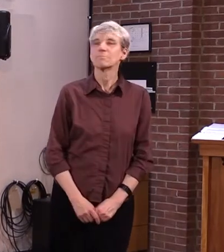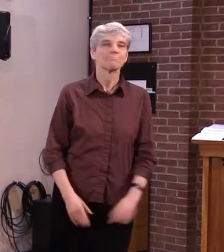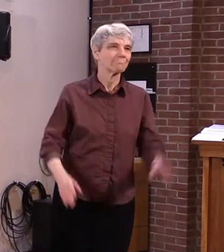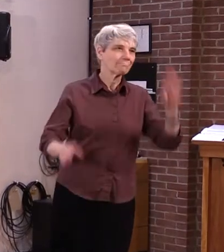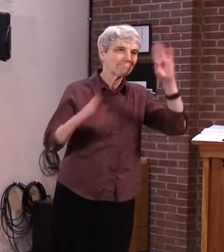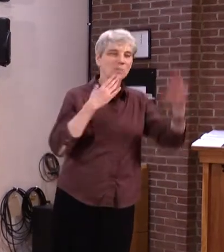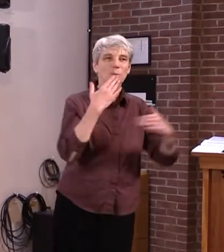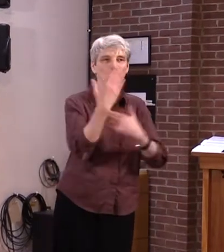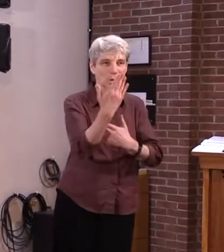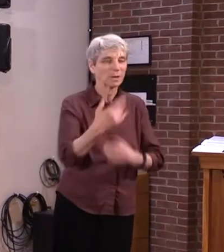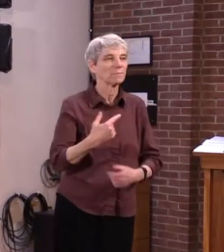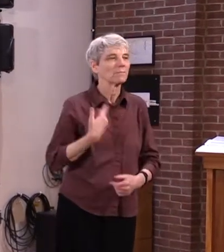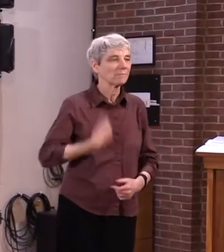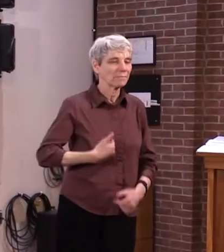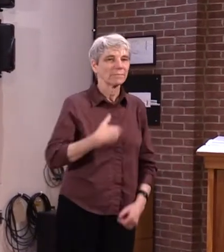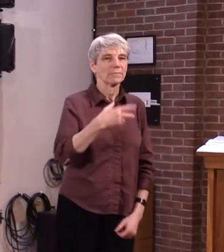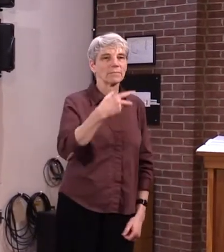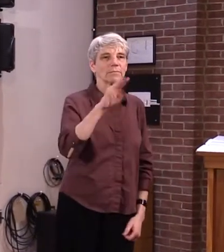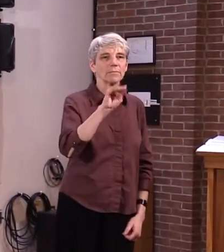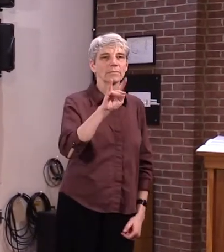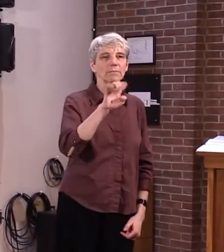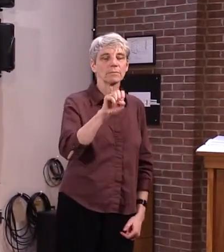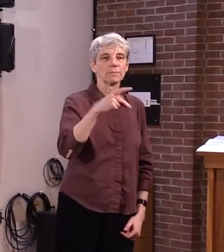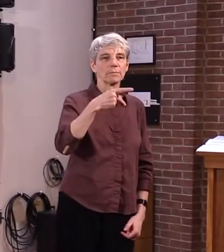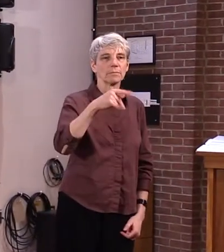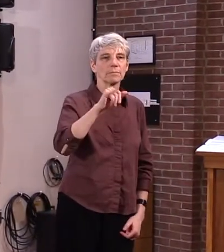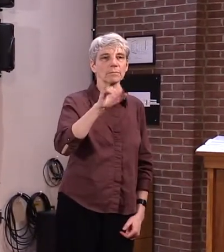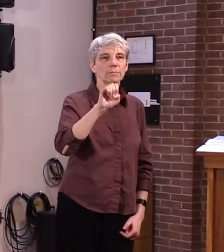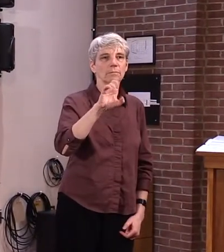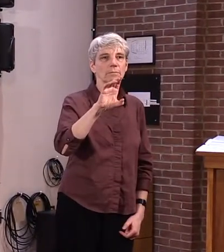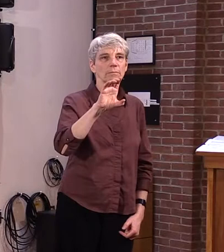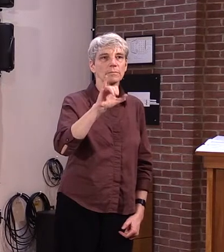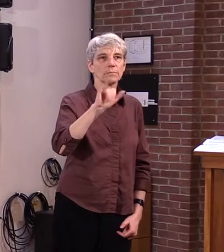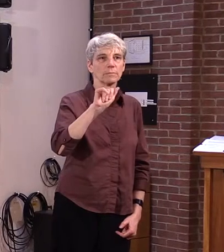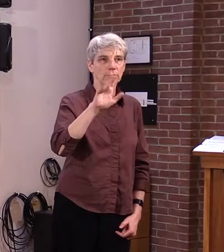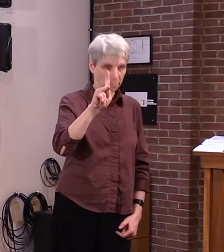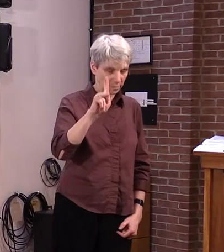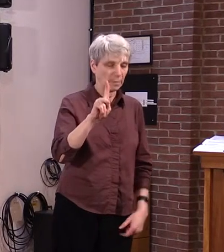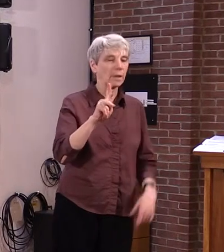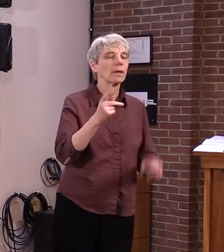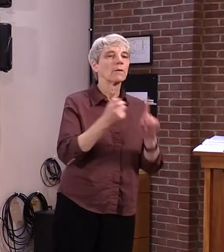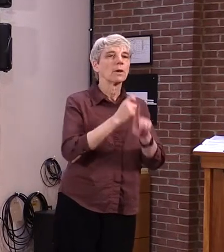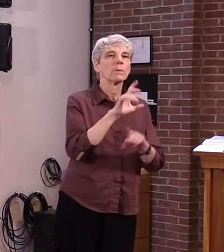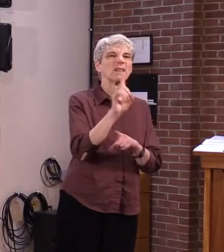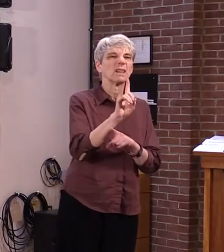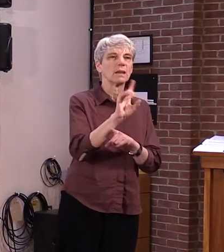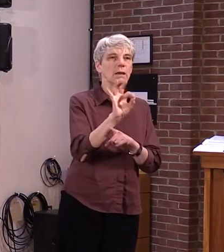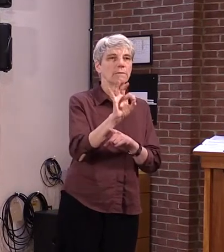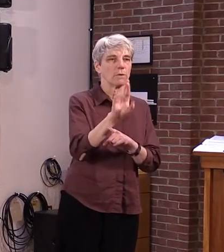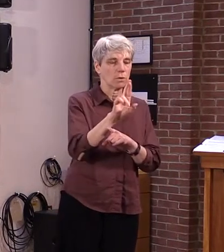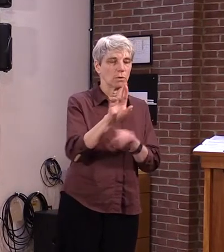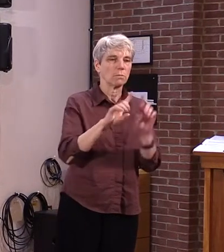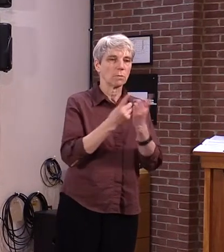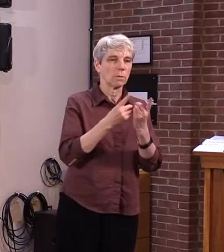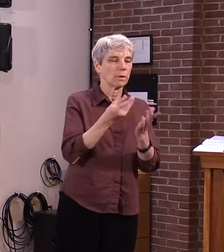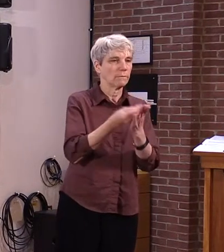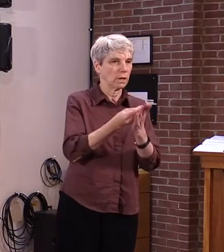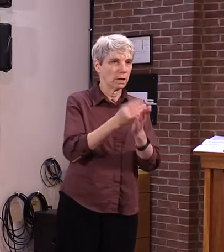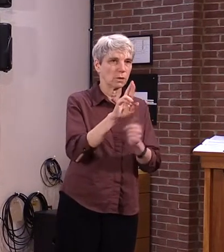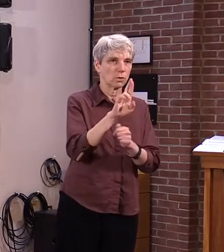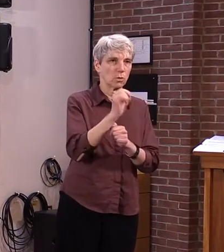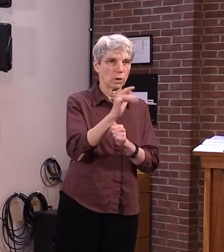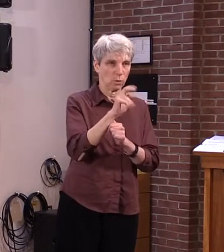Good morning, everybody. I'm Mike Pichak, the commissioner at the Department of Financial Regulation, and we'll be presenting our weekly